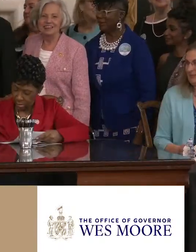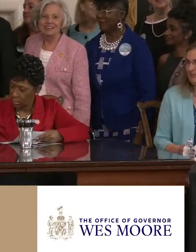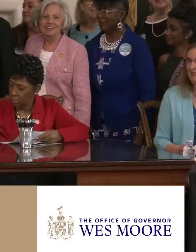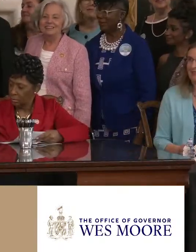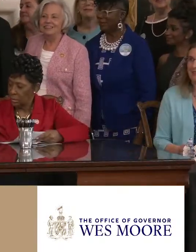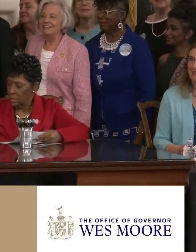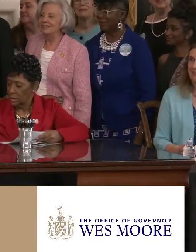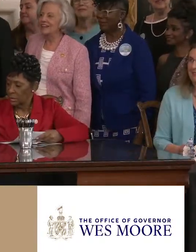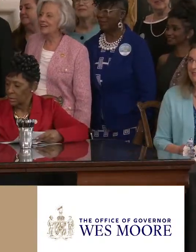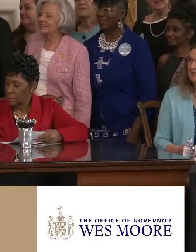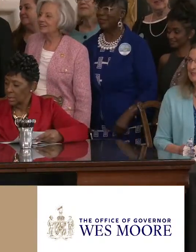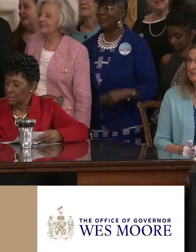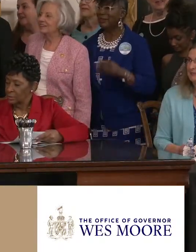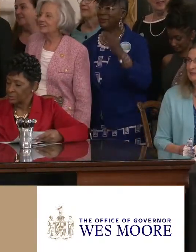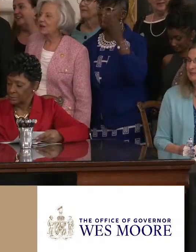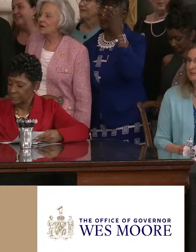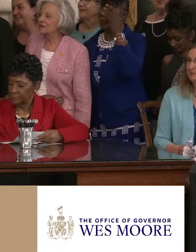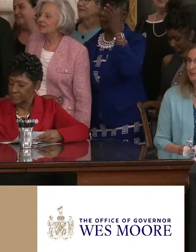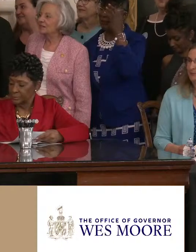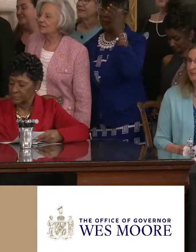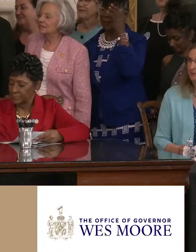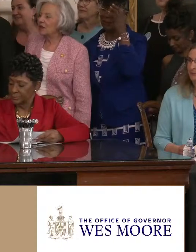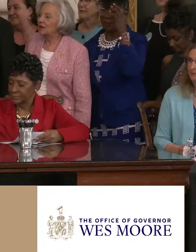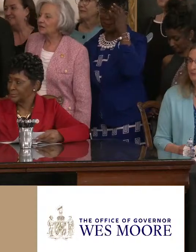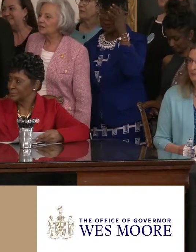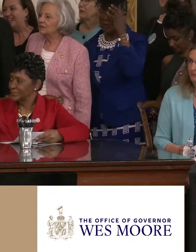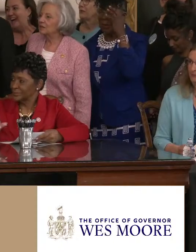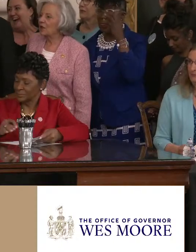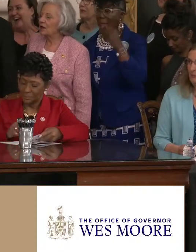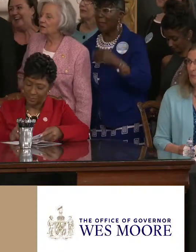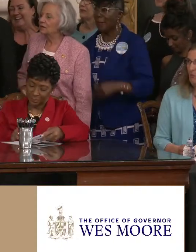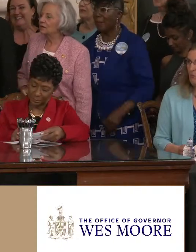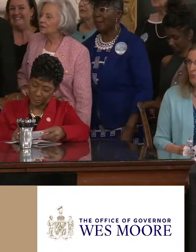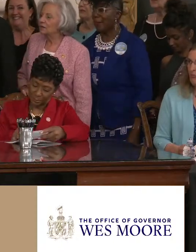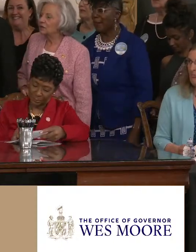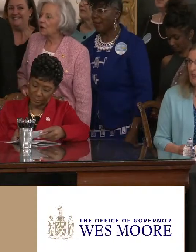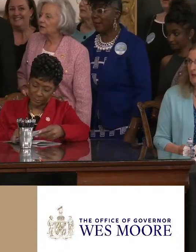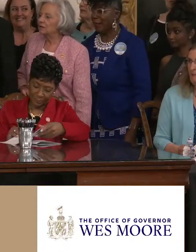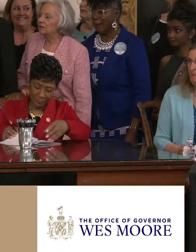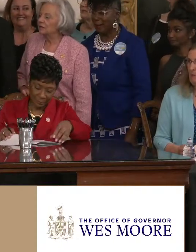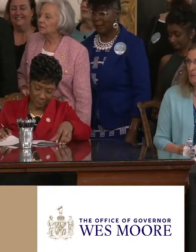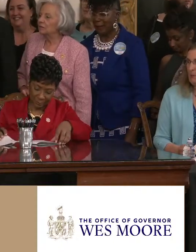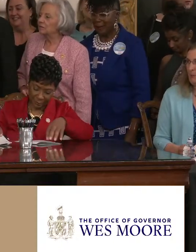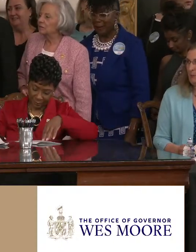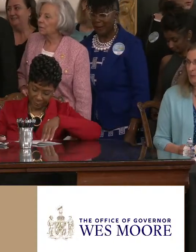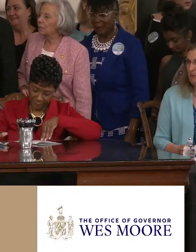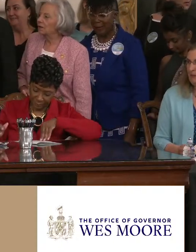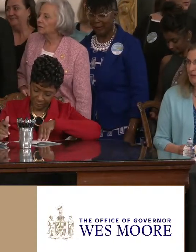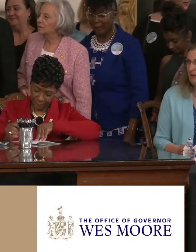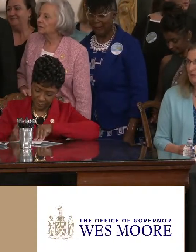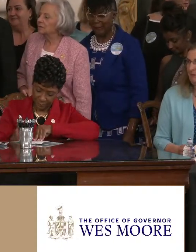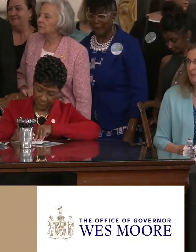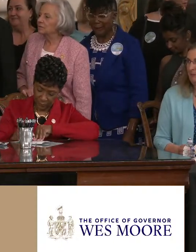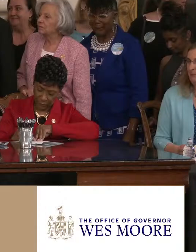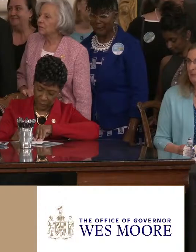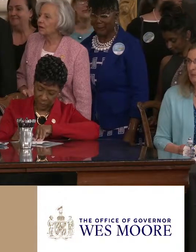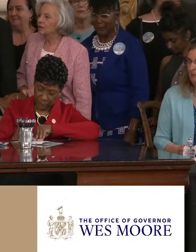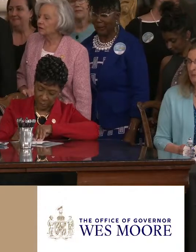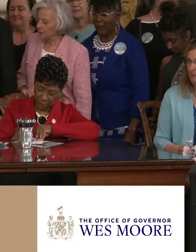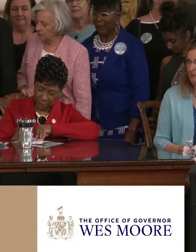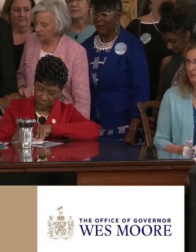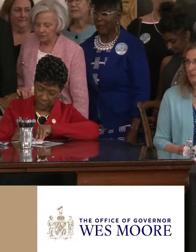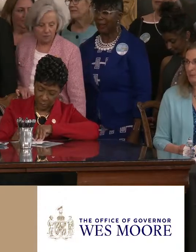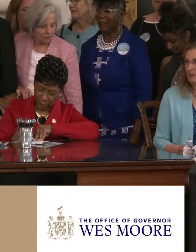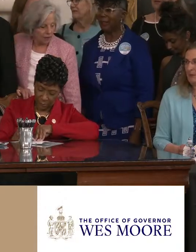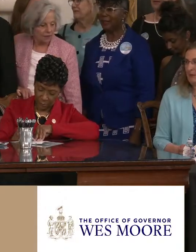Are you all here for the prescription drug report to look at? I'm not going to be able to see you if you're past the end here. So let's squeeze in a